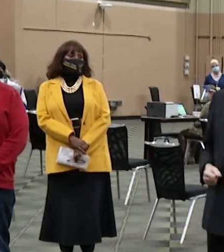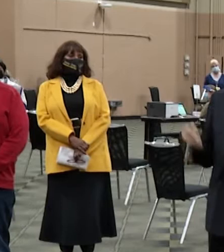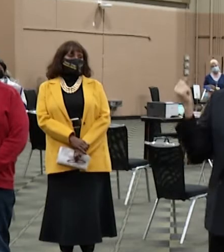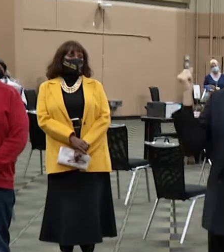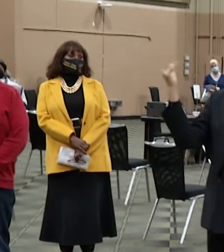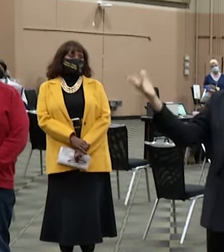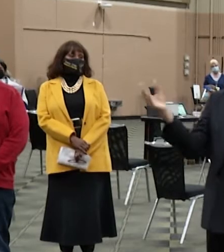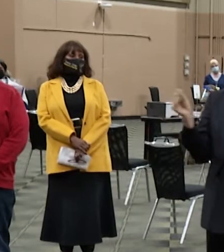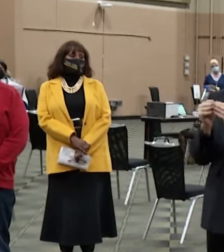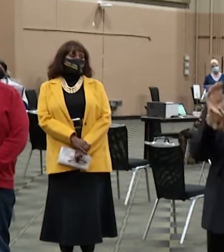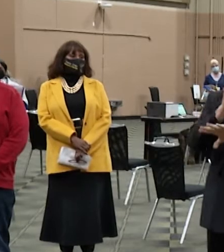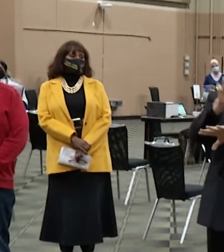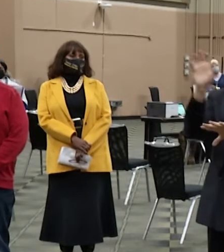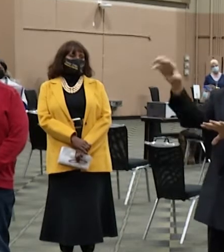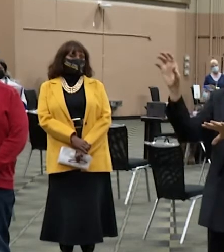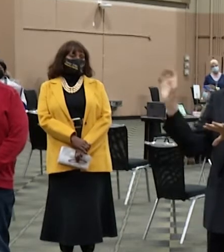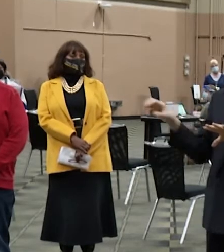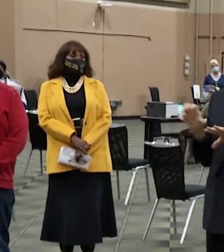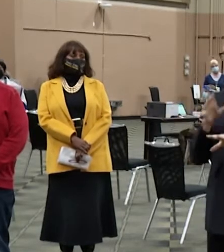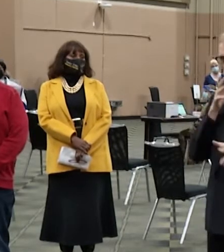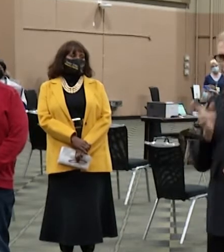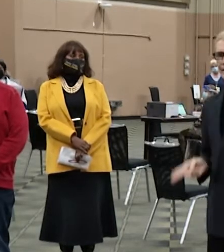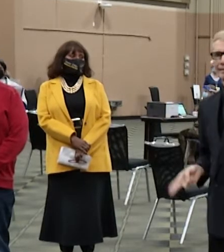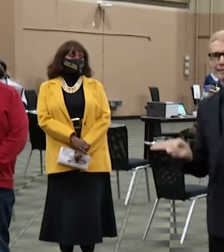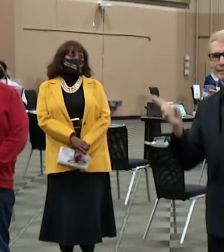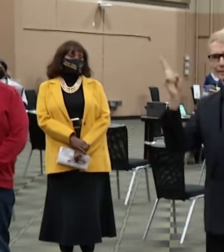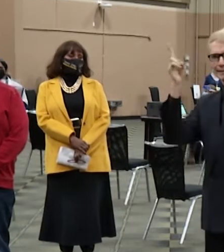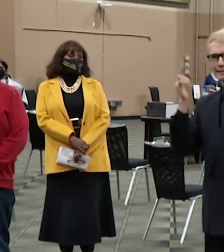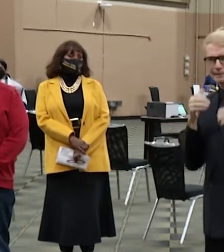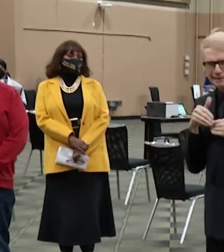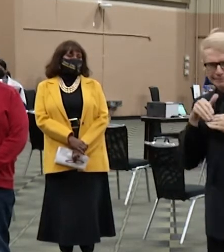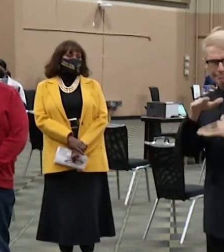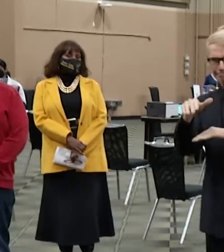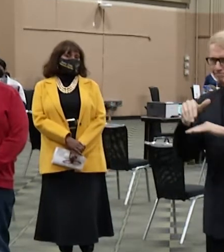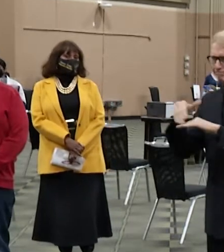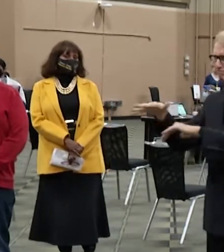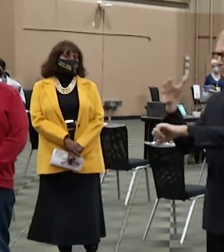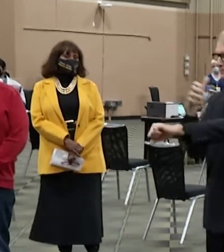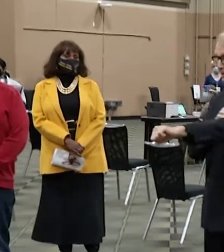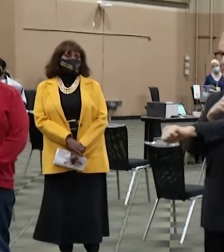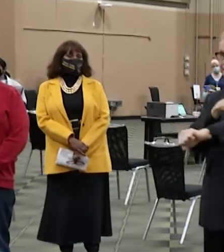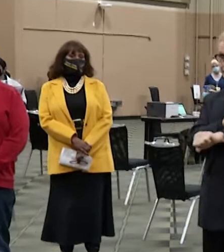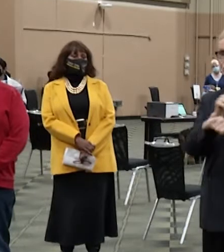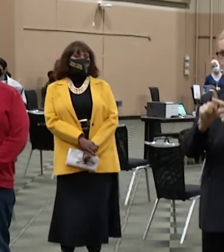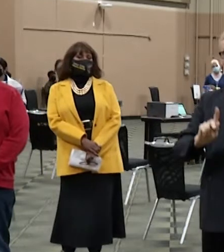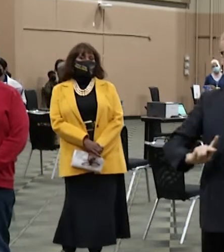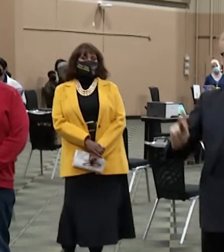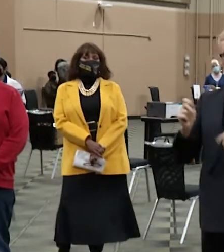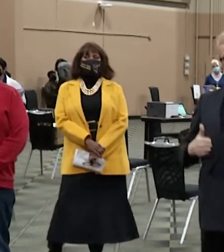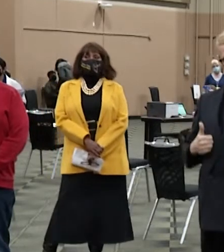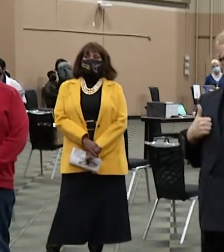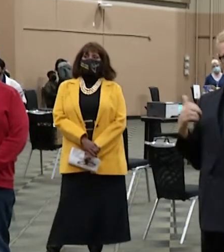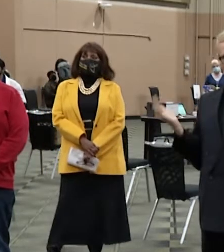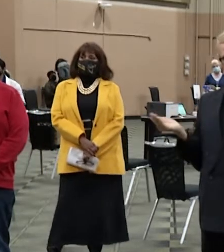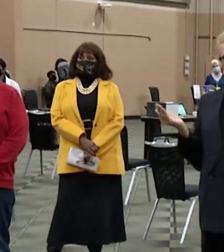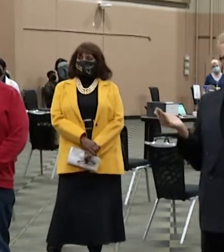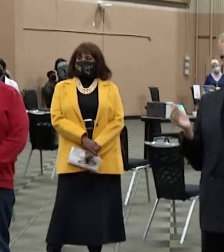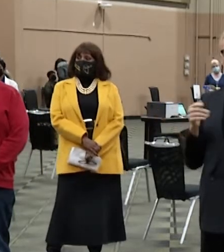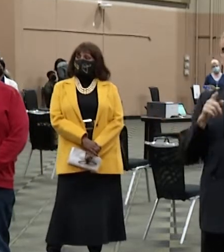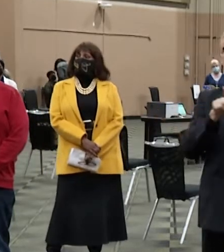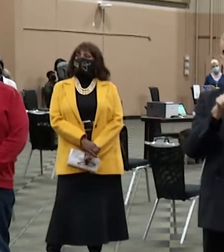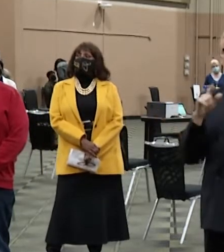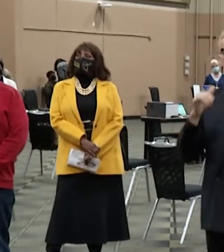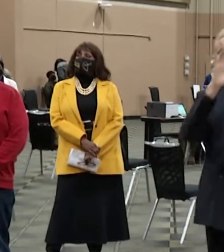will allow us to quickly and efficiently get these life-saving doses to Illinoisans as more federal shipments